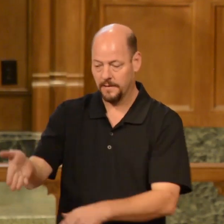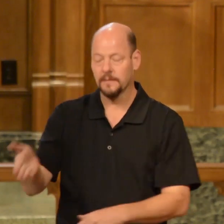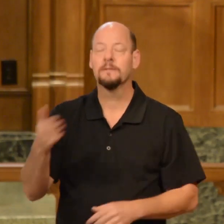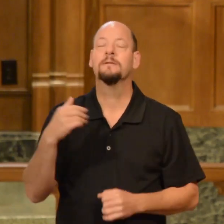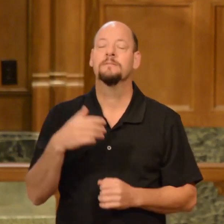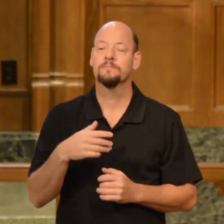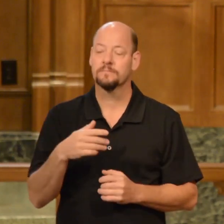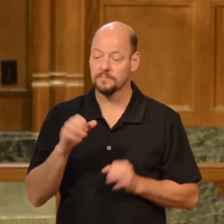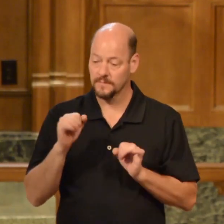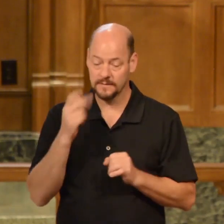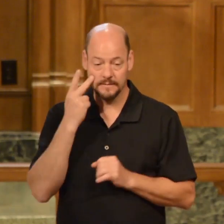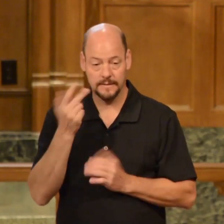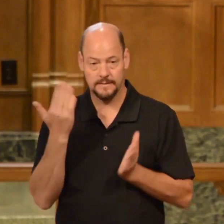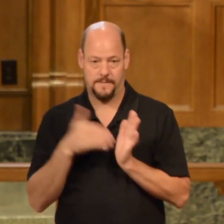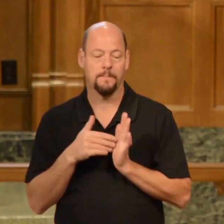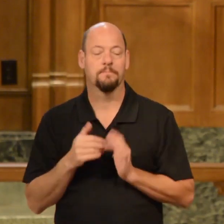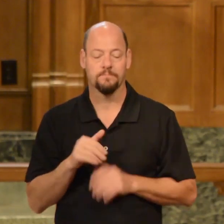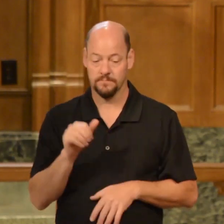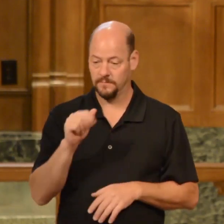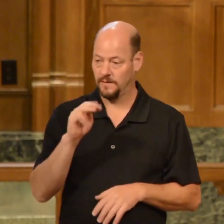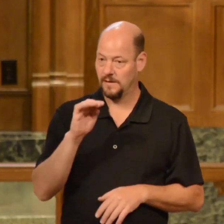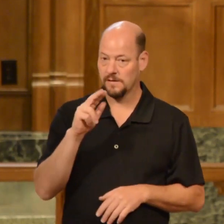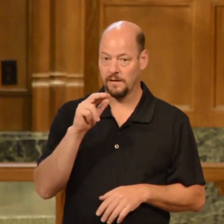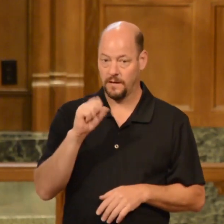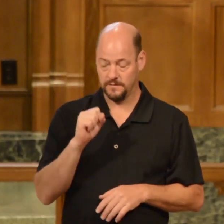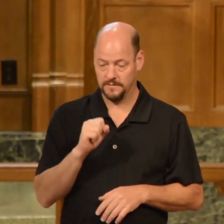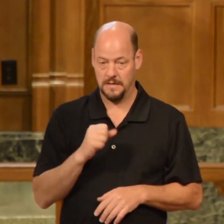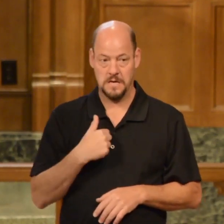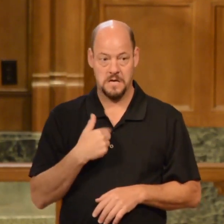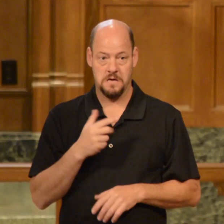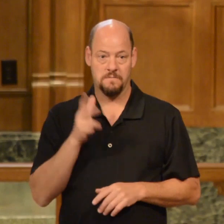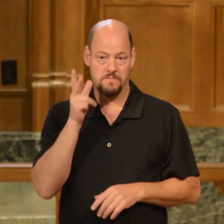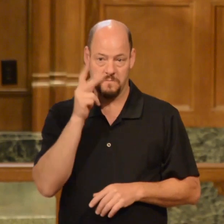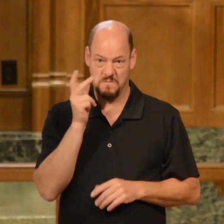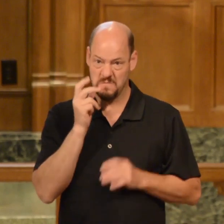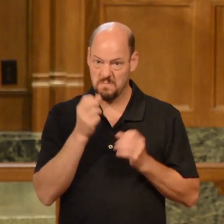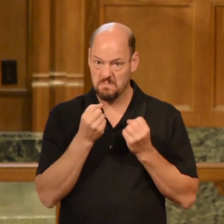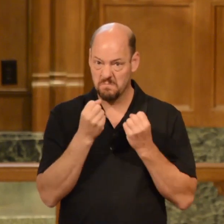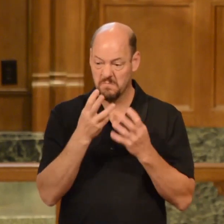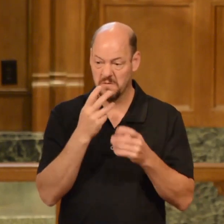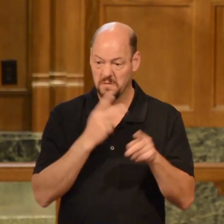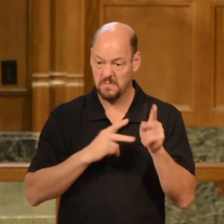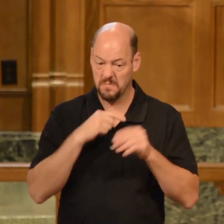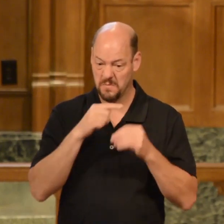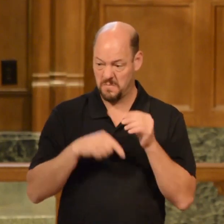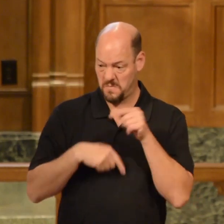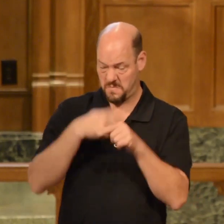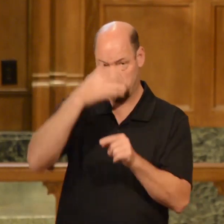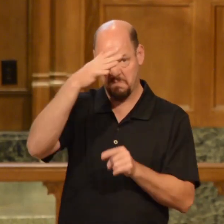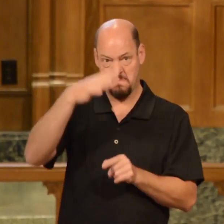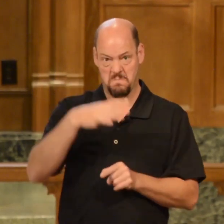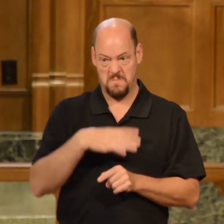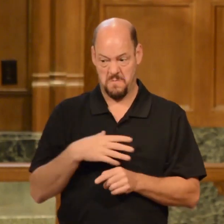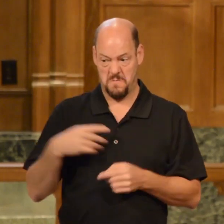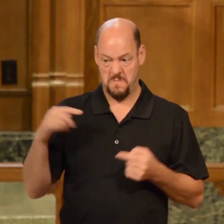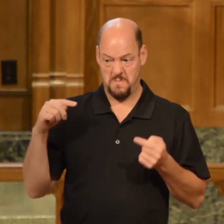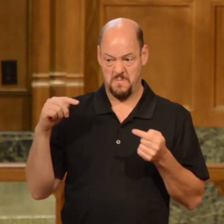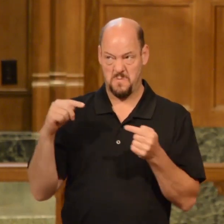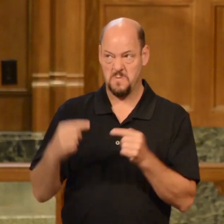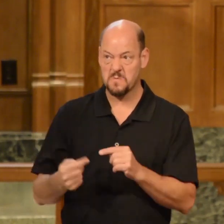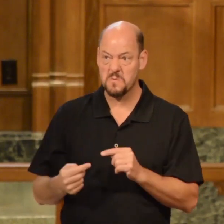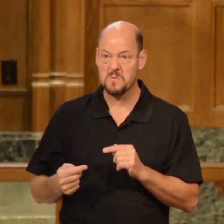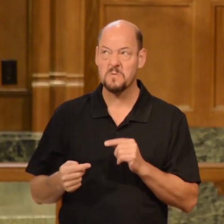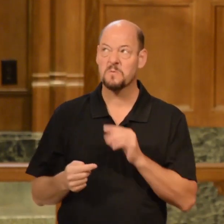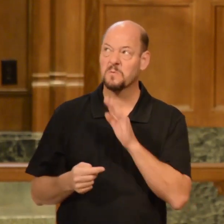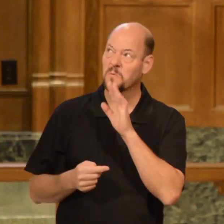answered Lord I have heard from many about this man how much harm he has done to